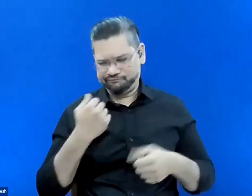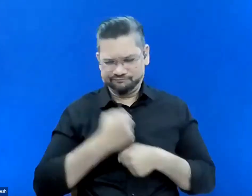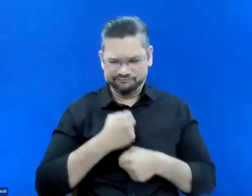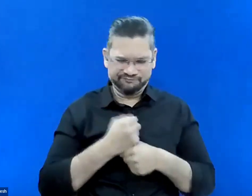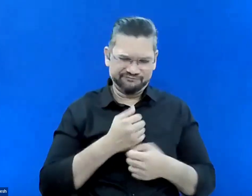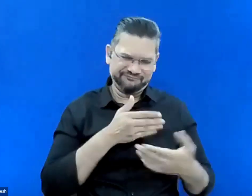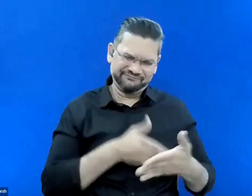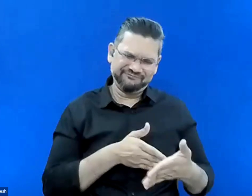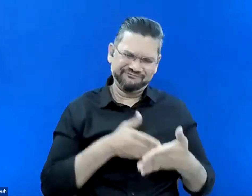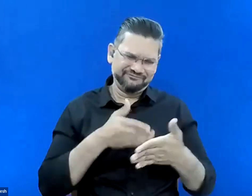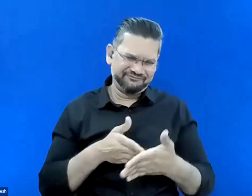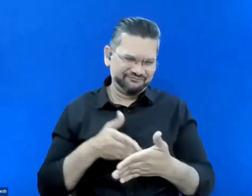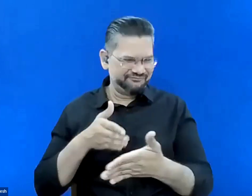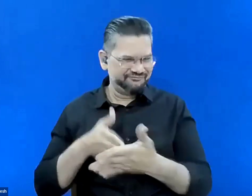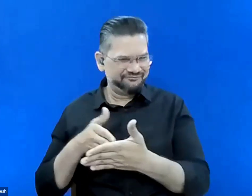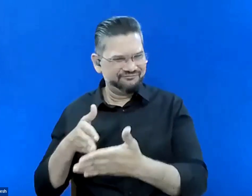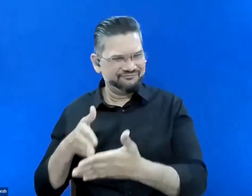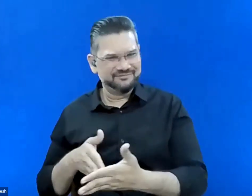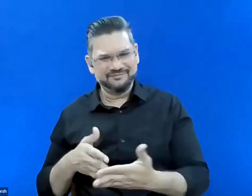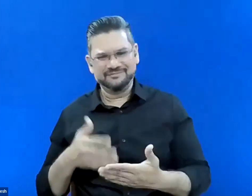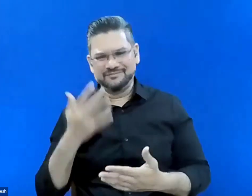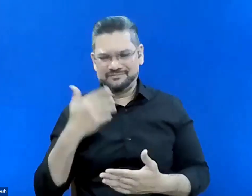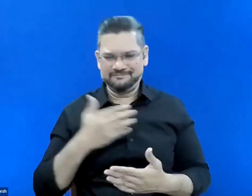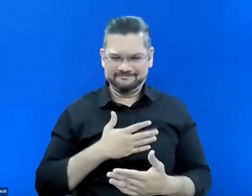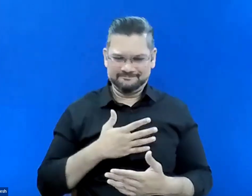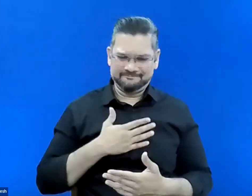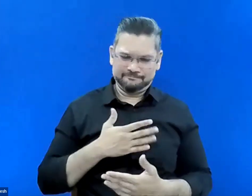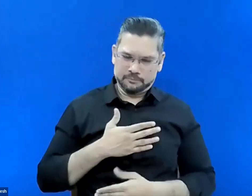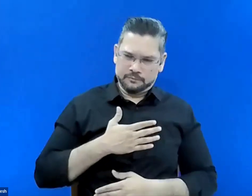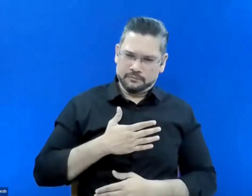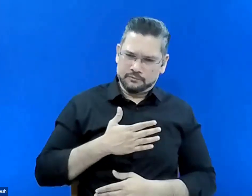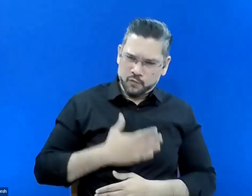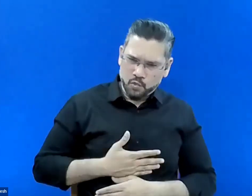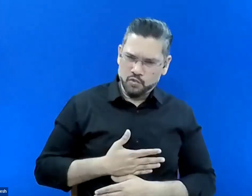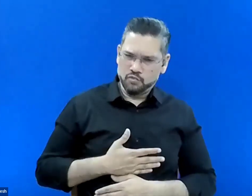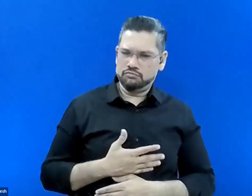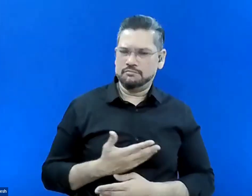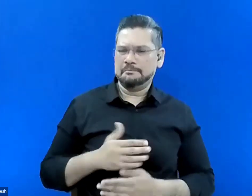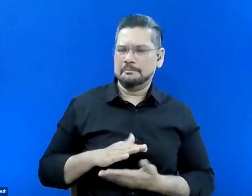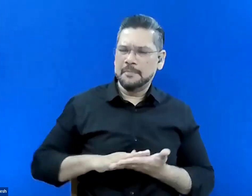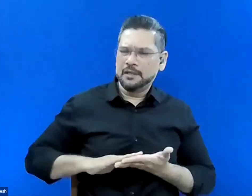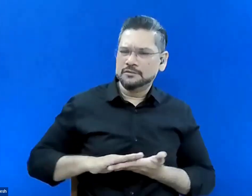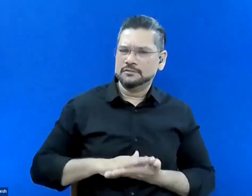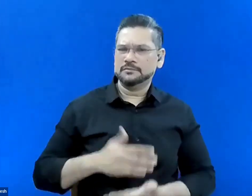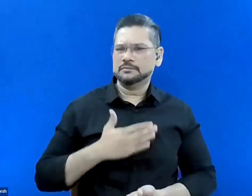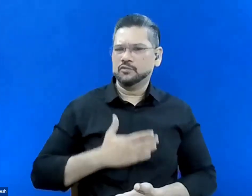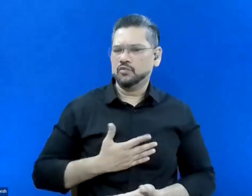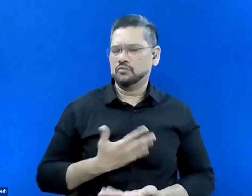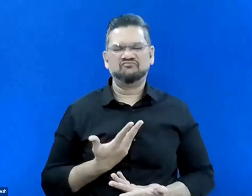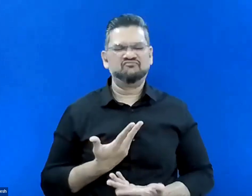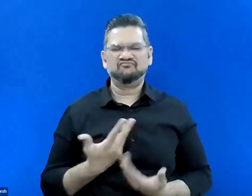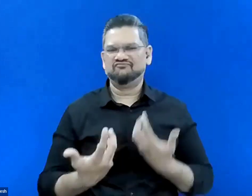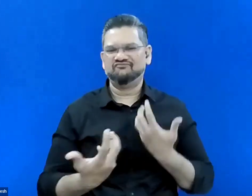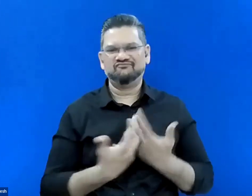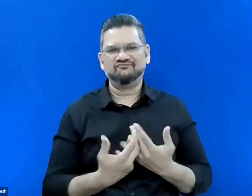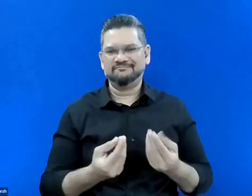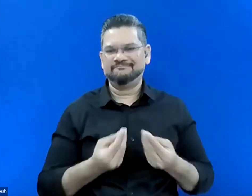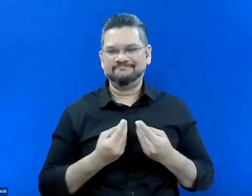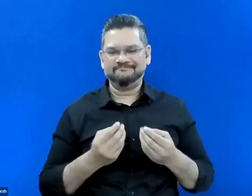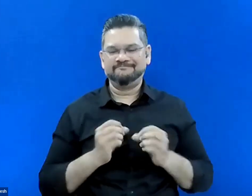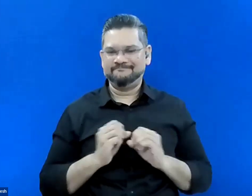They even can't utilize their basic needs. If we compete for a job with showing our identity,